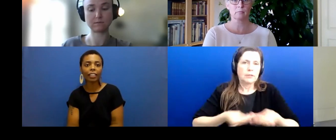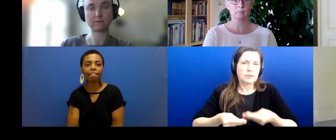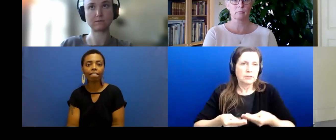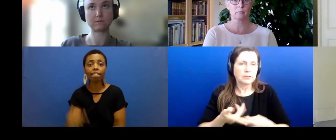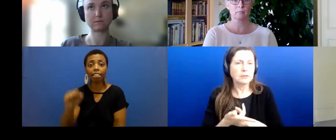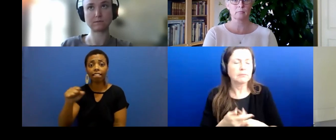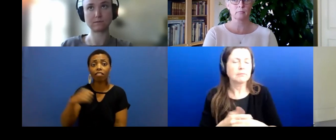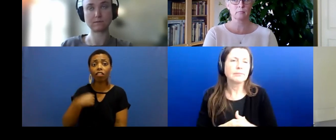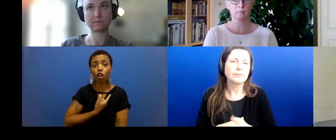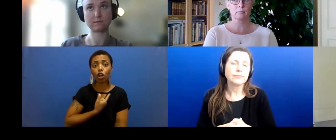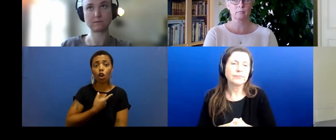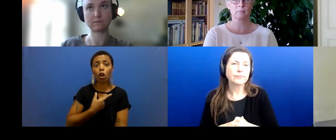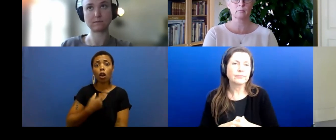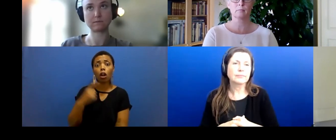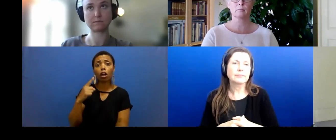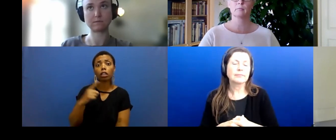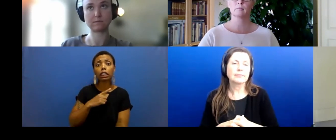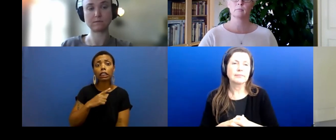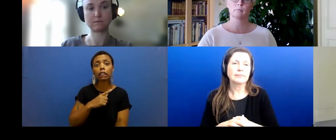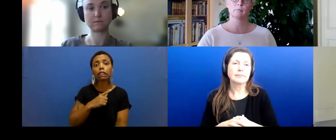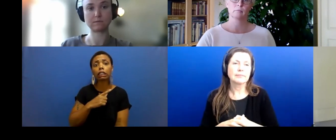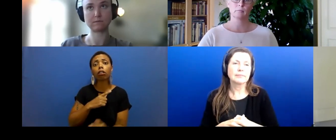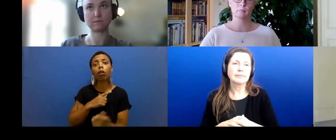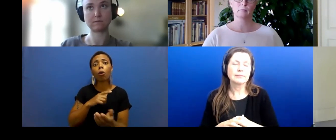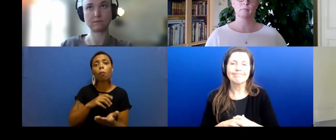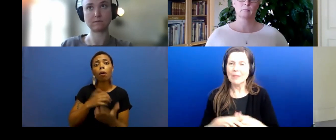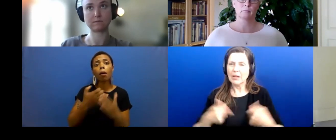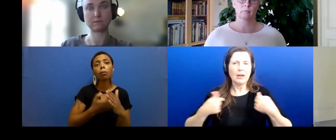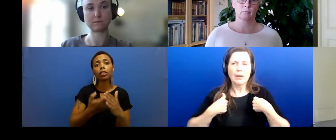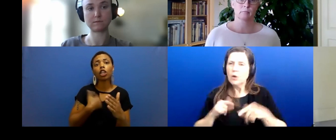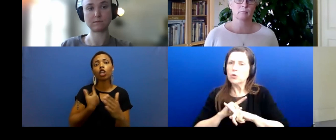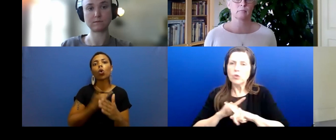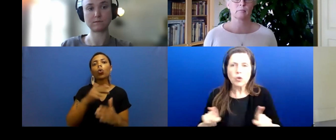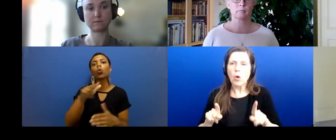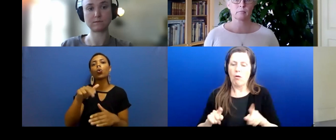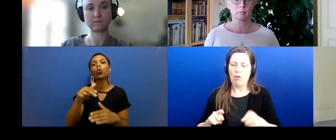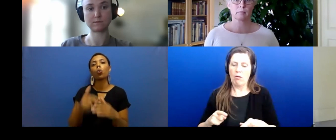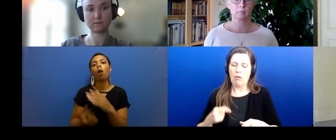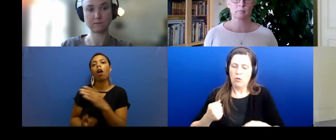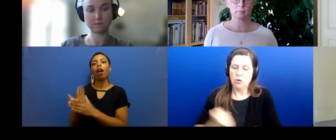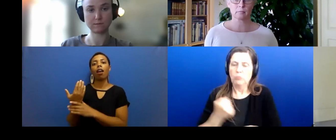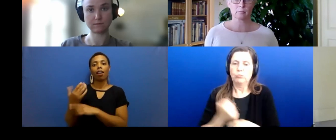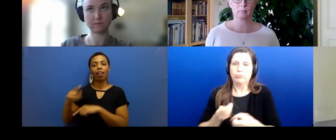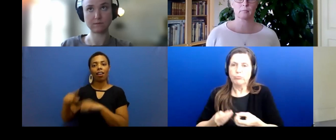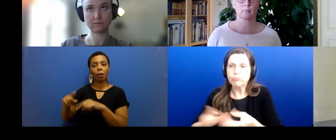we will never, we are not a producer, or we are good at